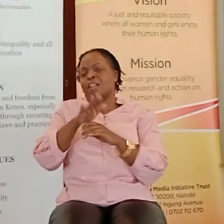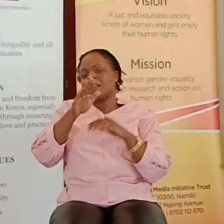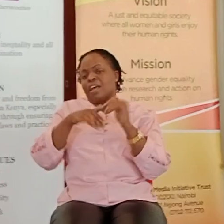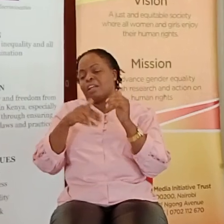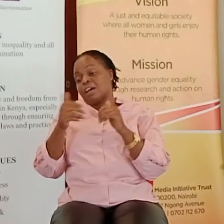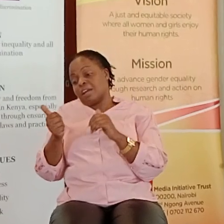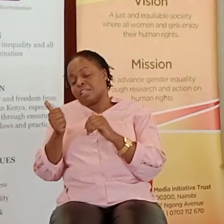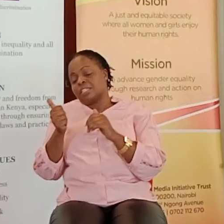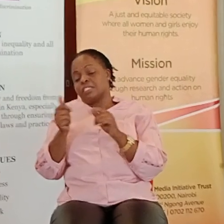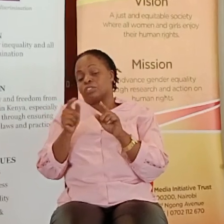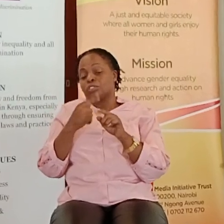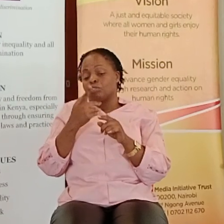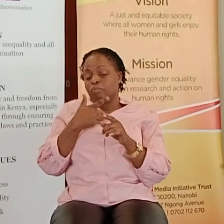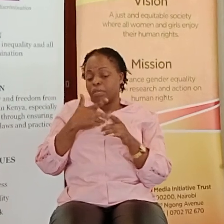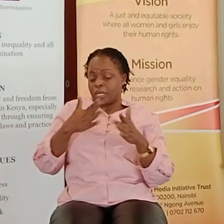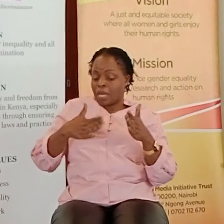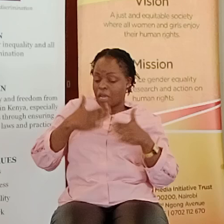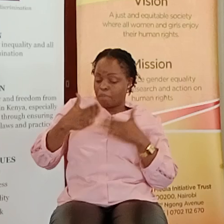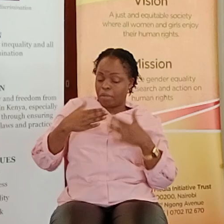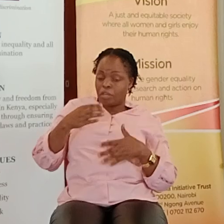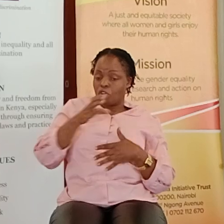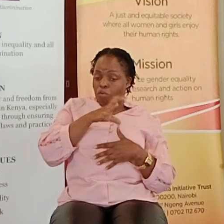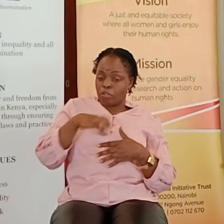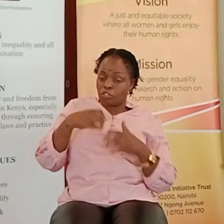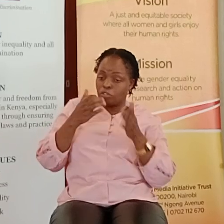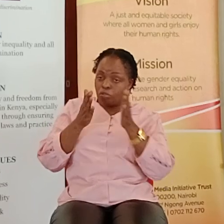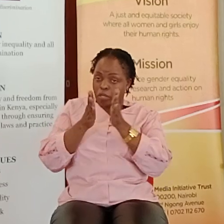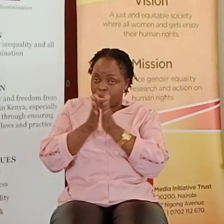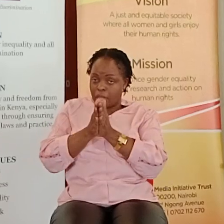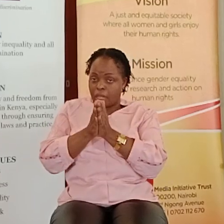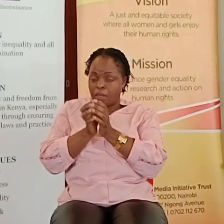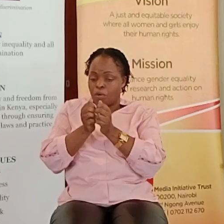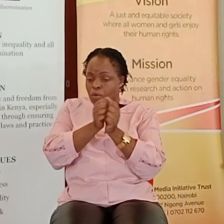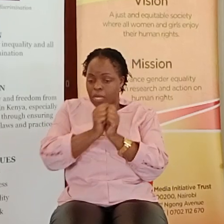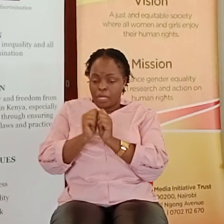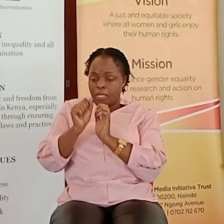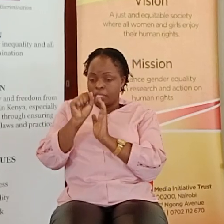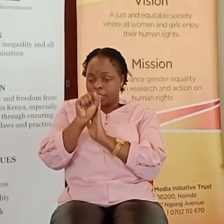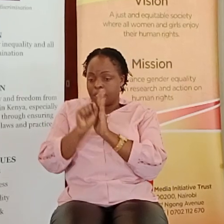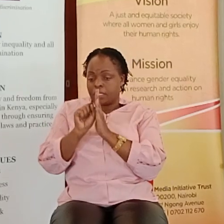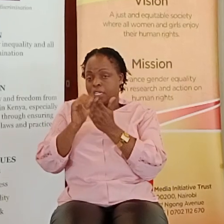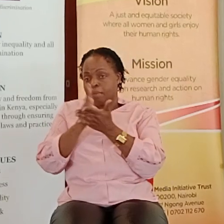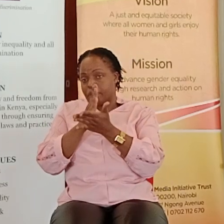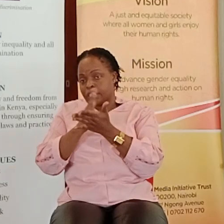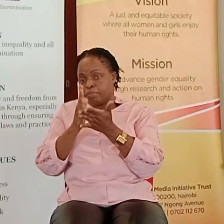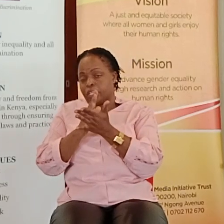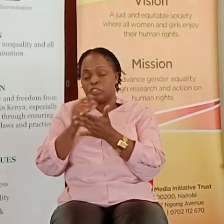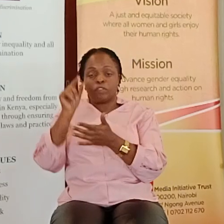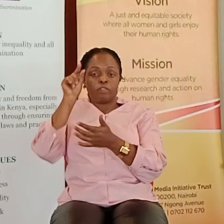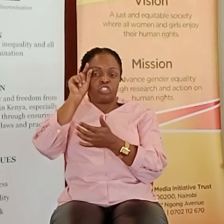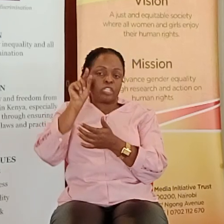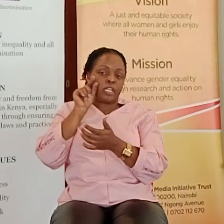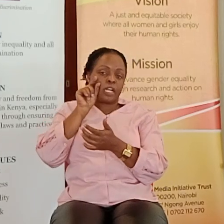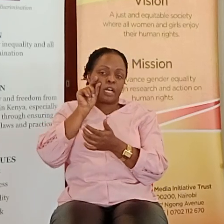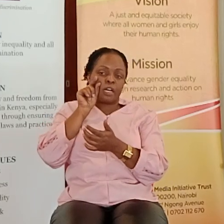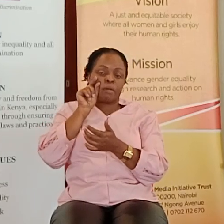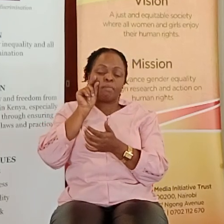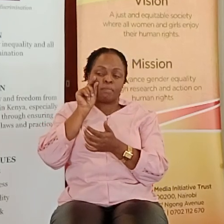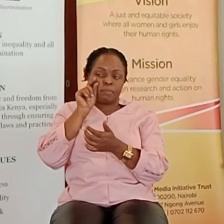I'm grateful that the Commission, together with the State Department of Gender and Affirmative Action, have been